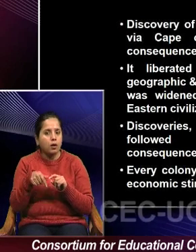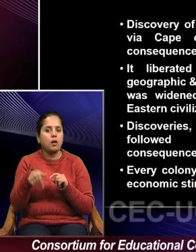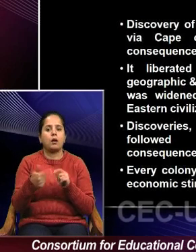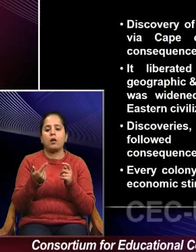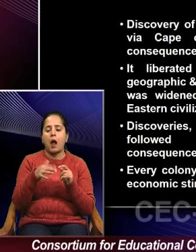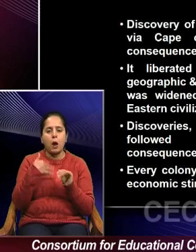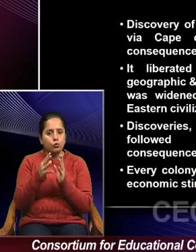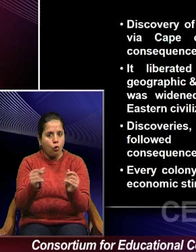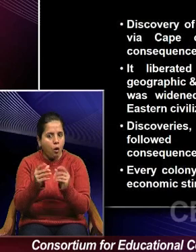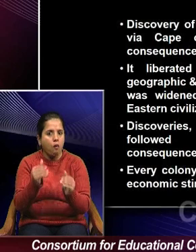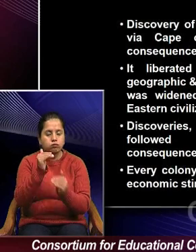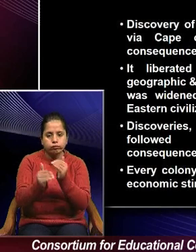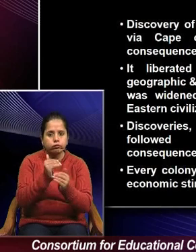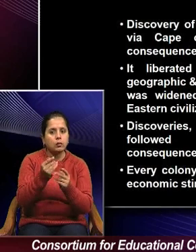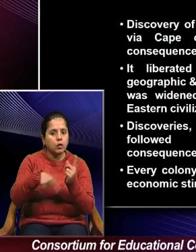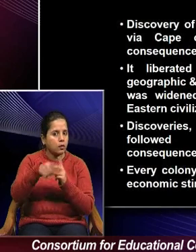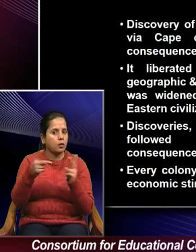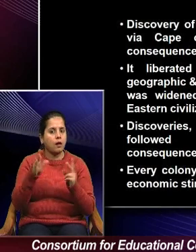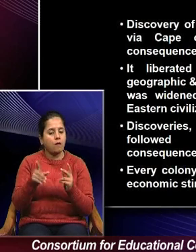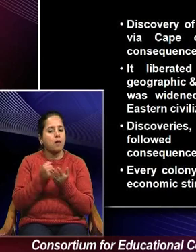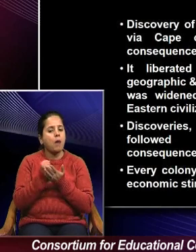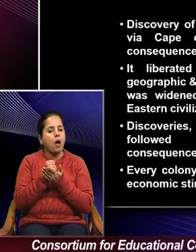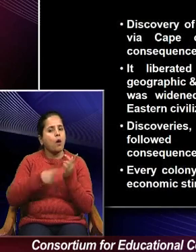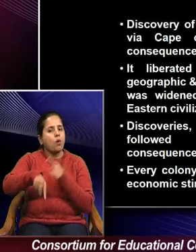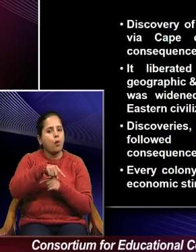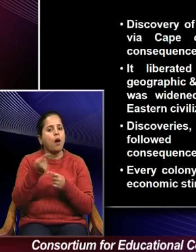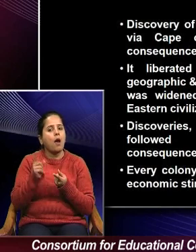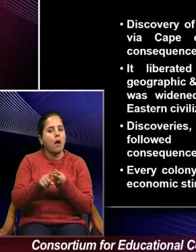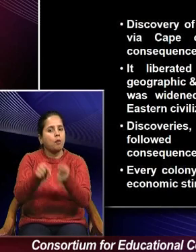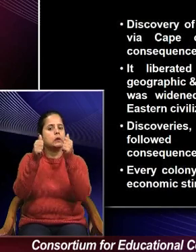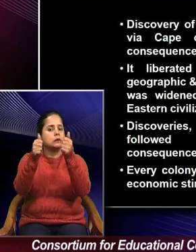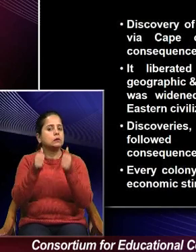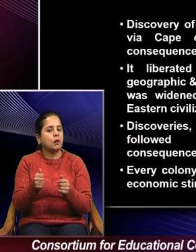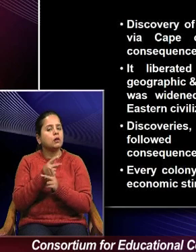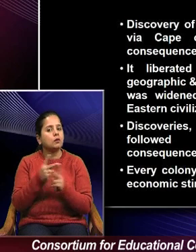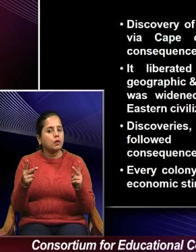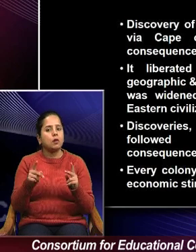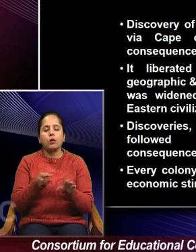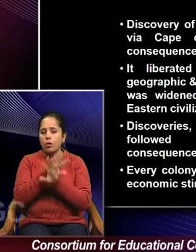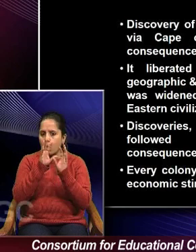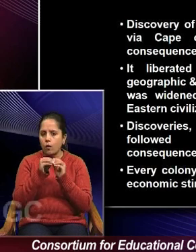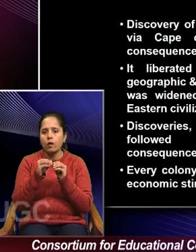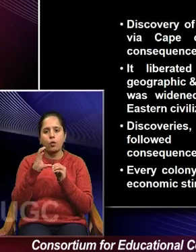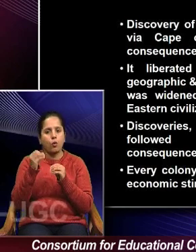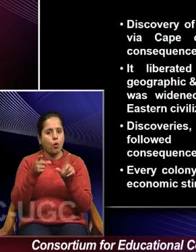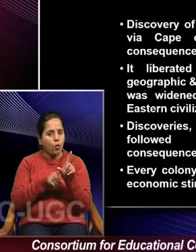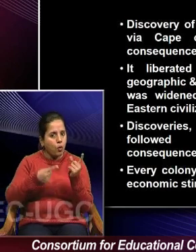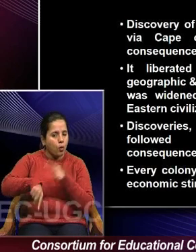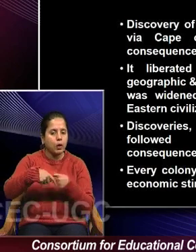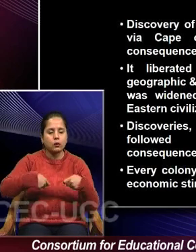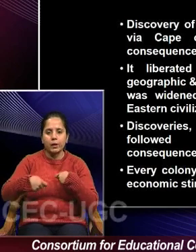conquest, they had practical consequences as well, and every colony or the trading